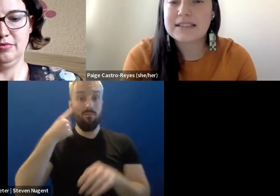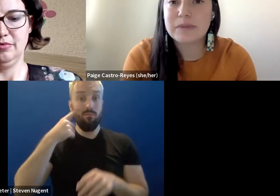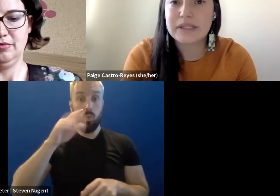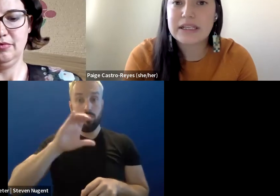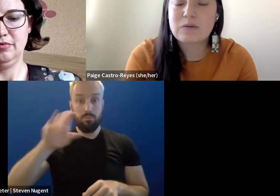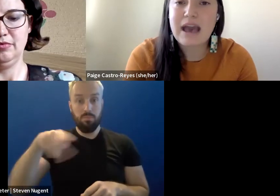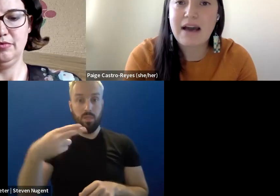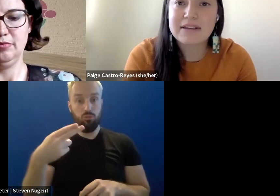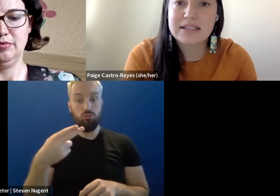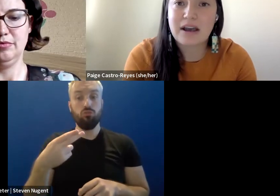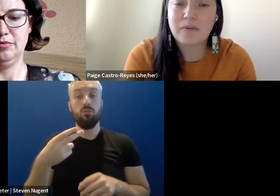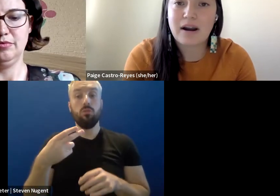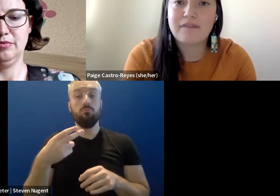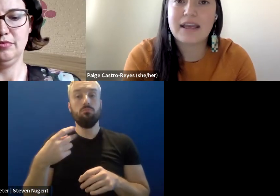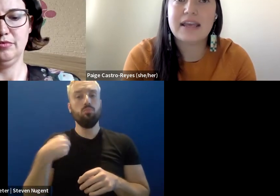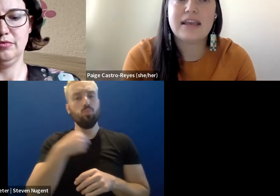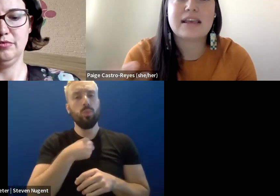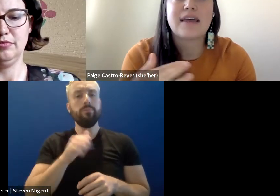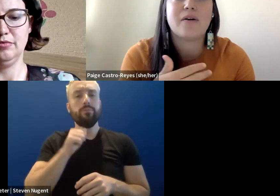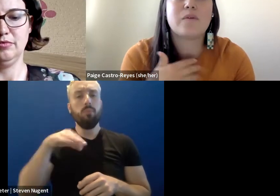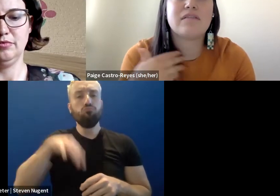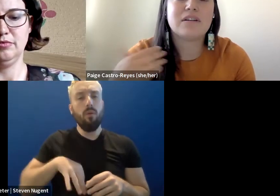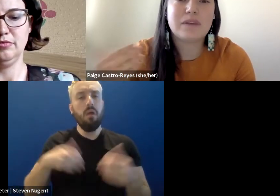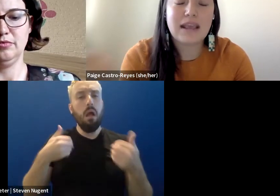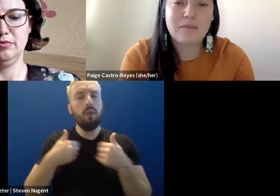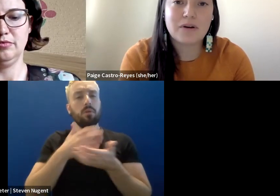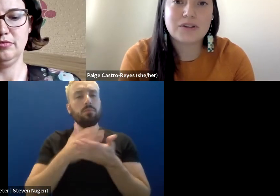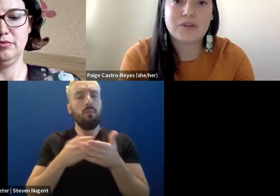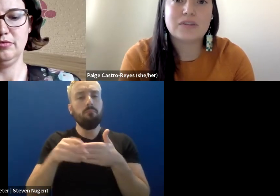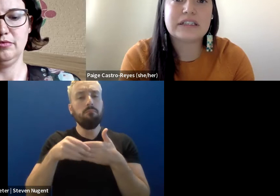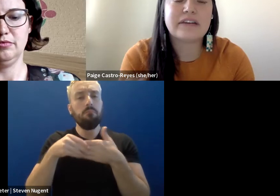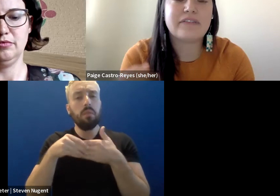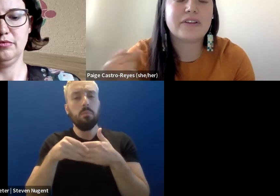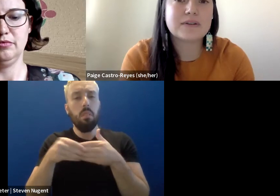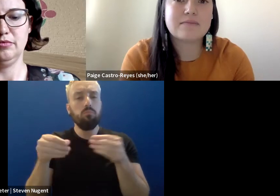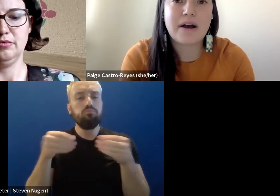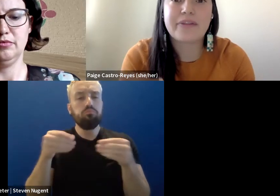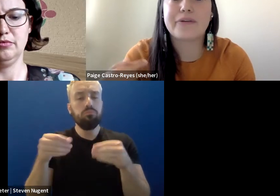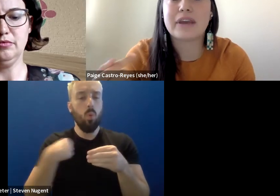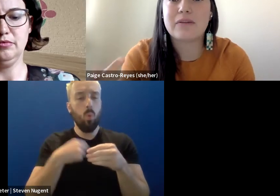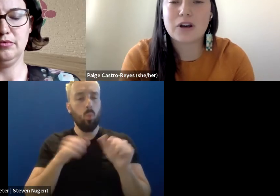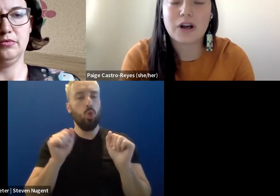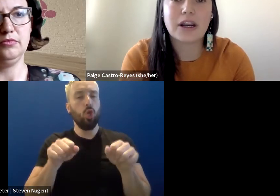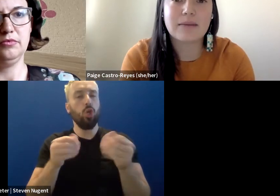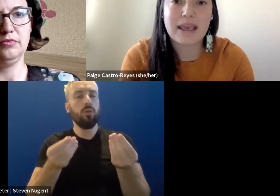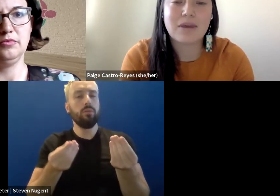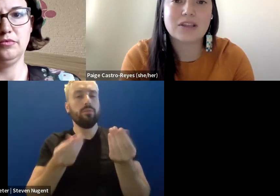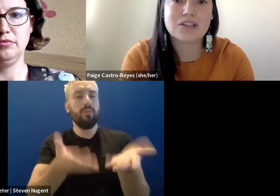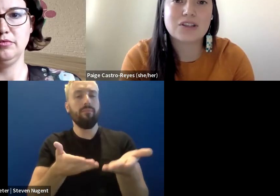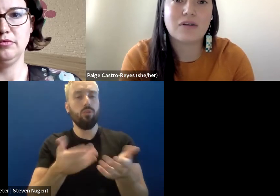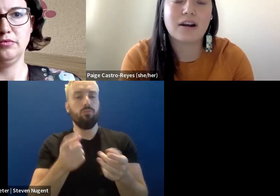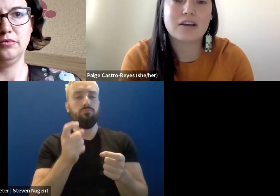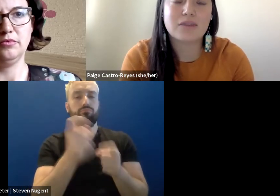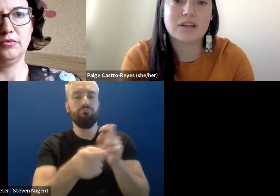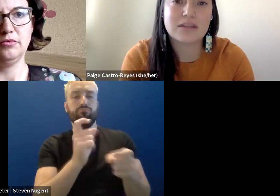of the flexibility we have as a nonprofit, that we would be able to deliver those monthly recurring